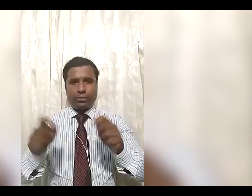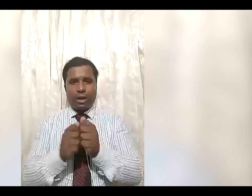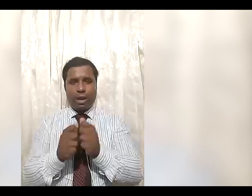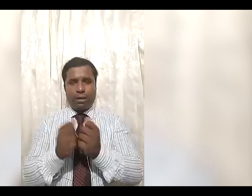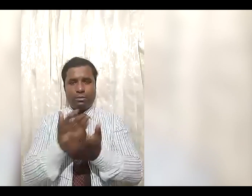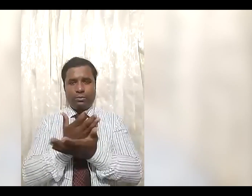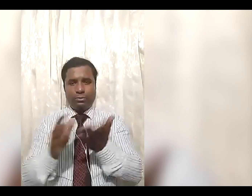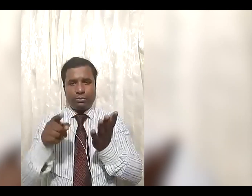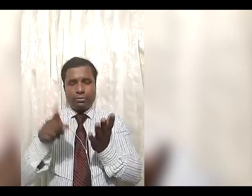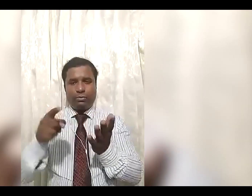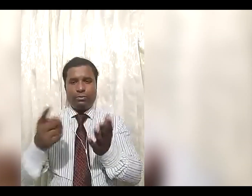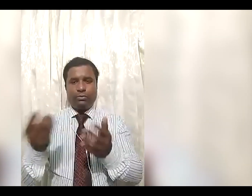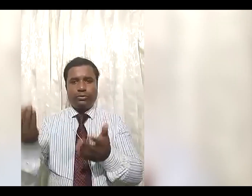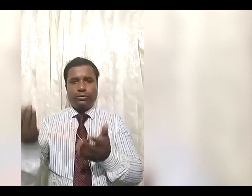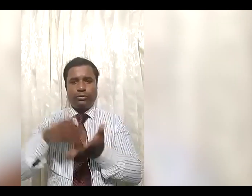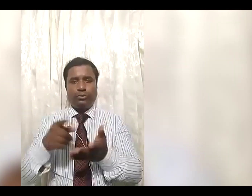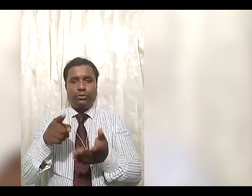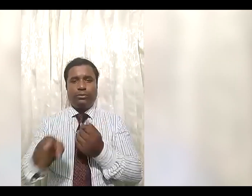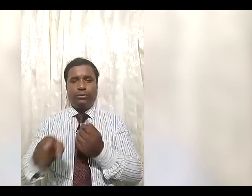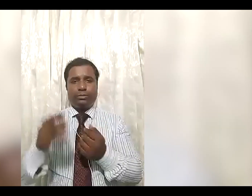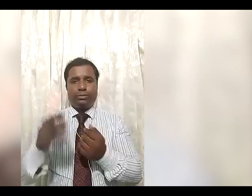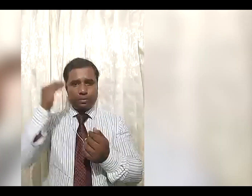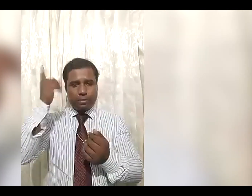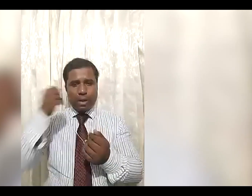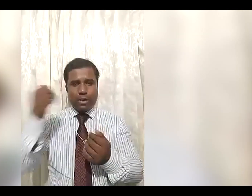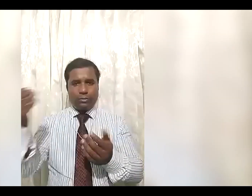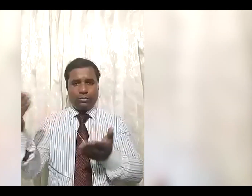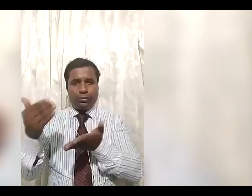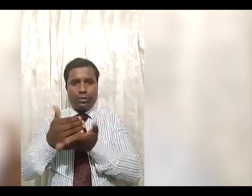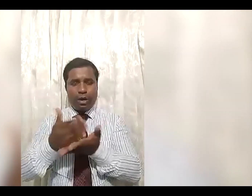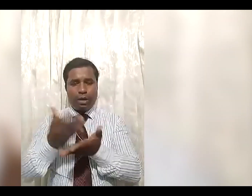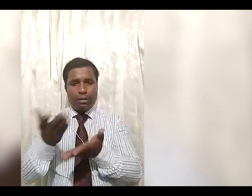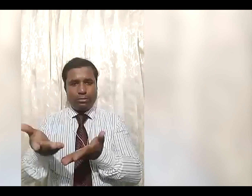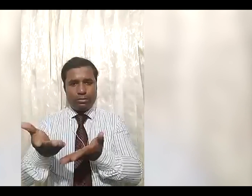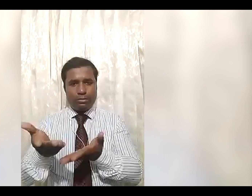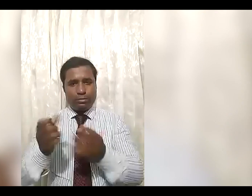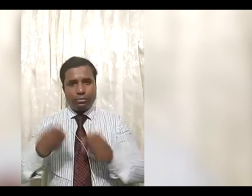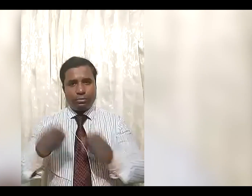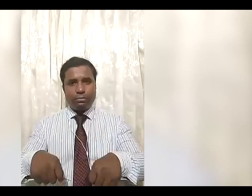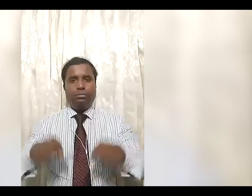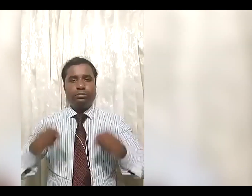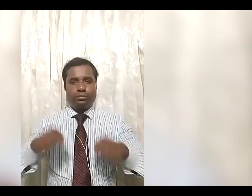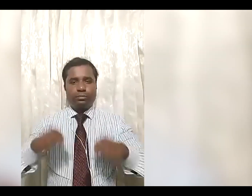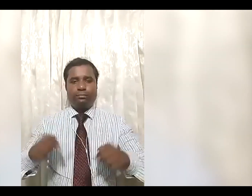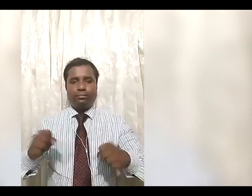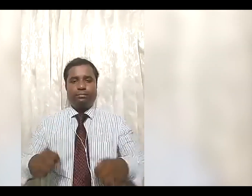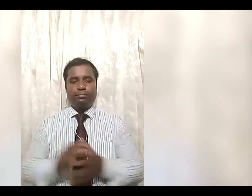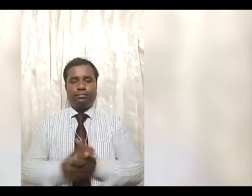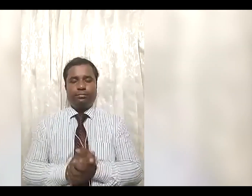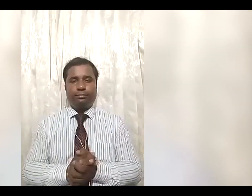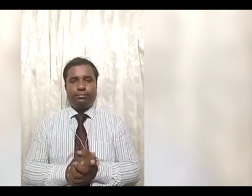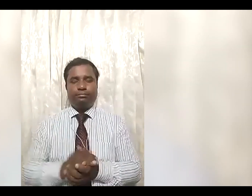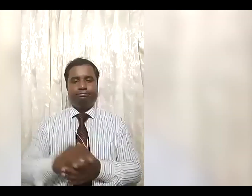which include persons with disabilities? Yes, yeah. For example, the